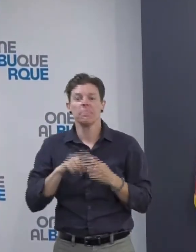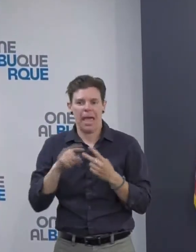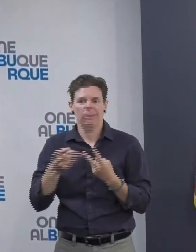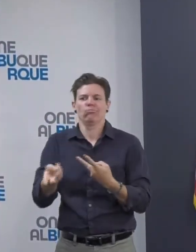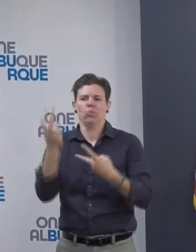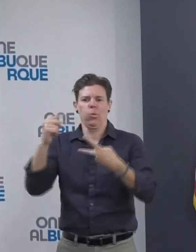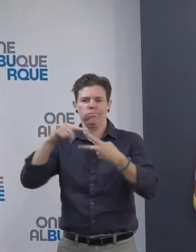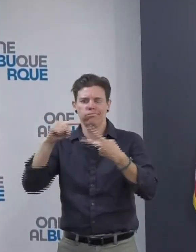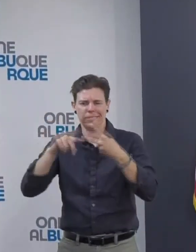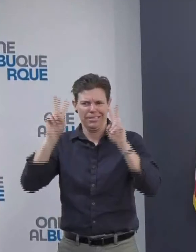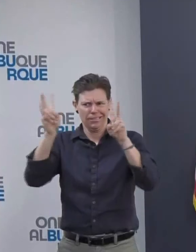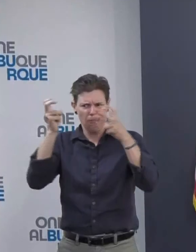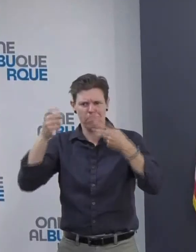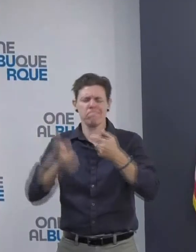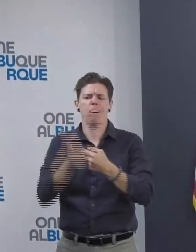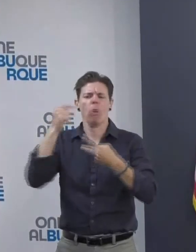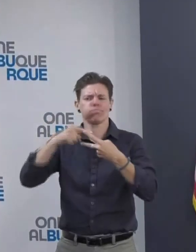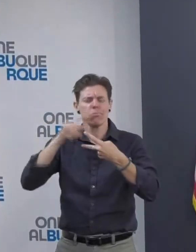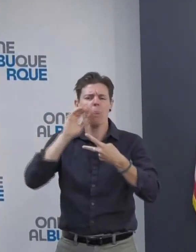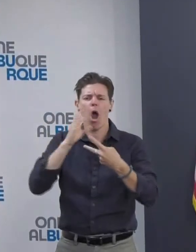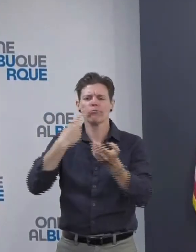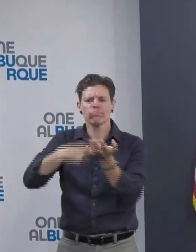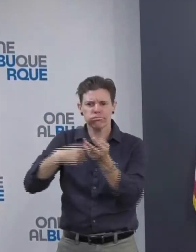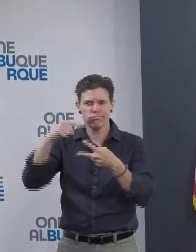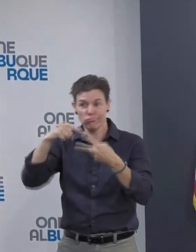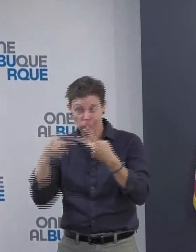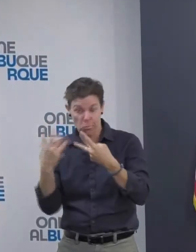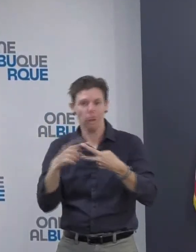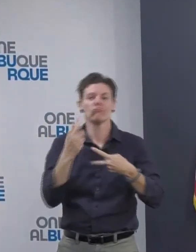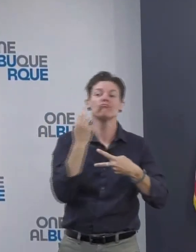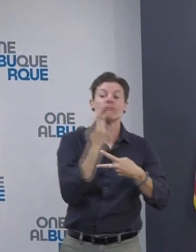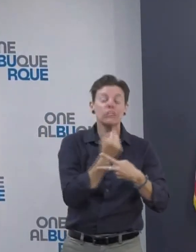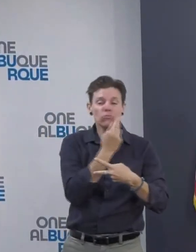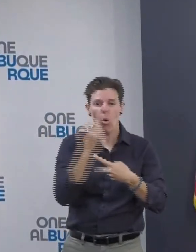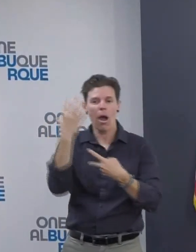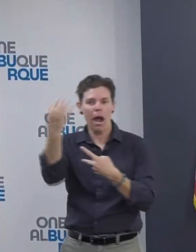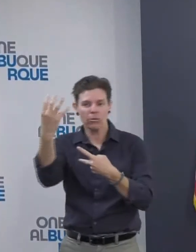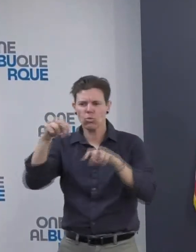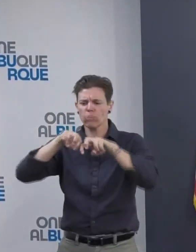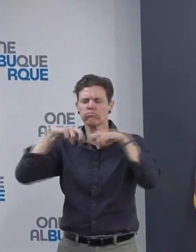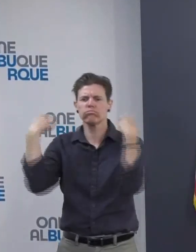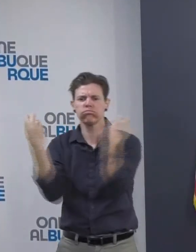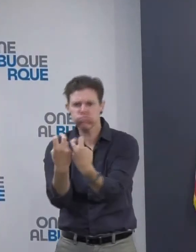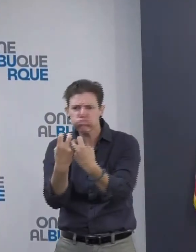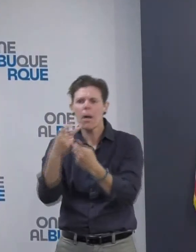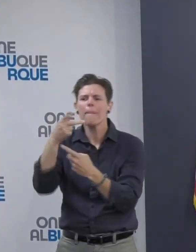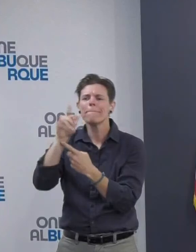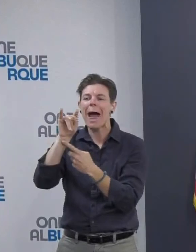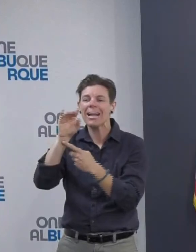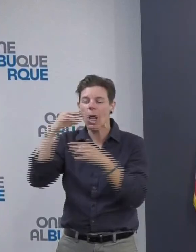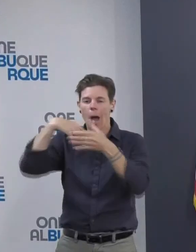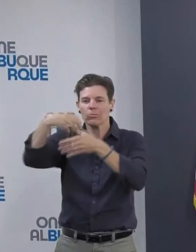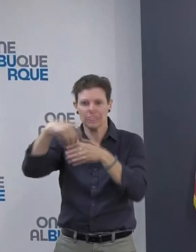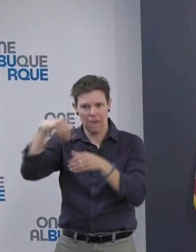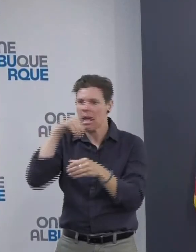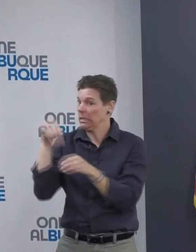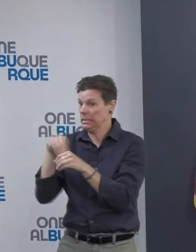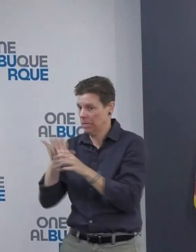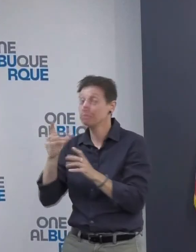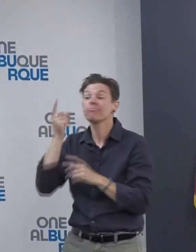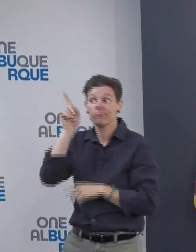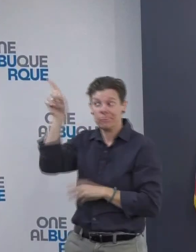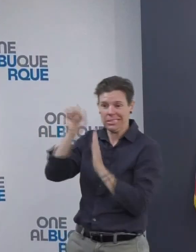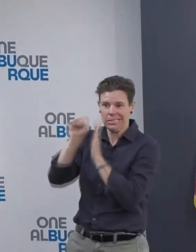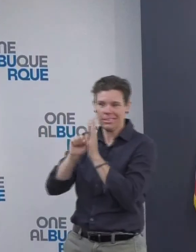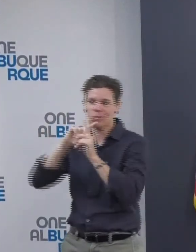the restaurant patio order that the state has set forth yesterday, what that means for Albuquerque, whether we're going to